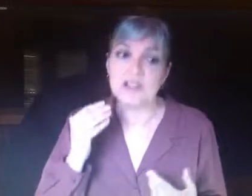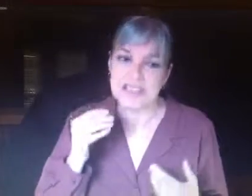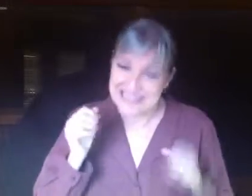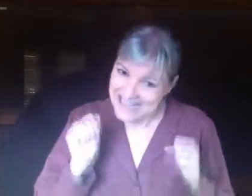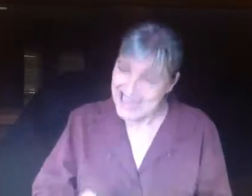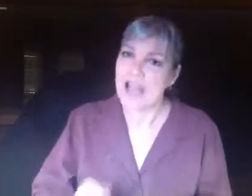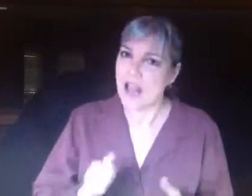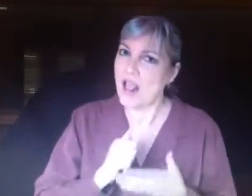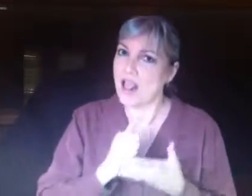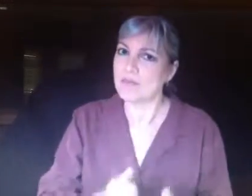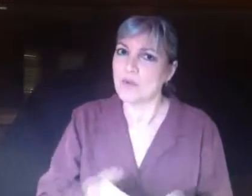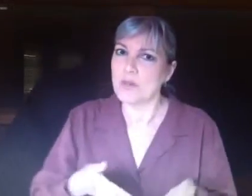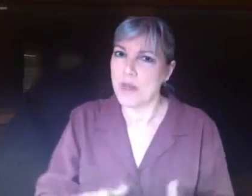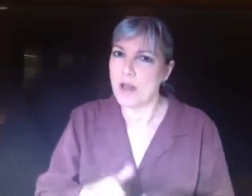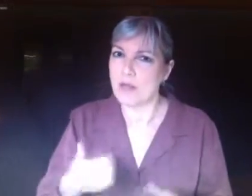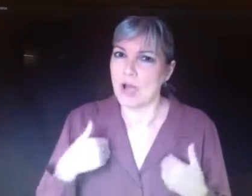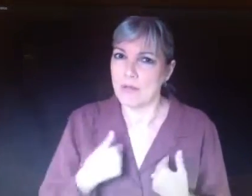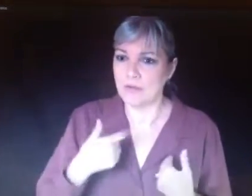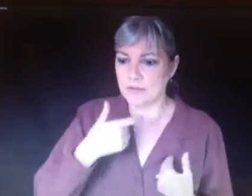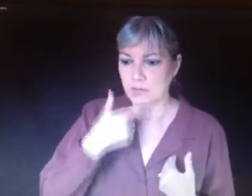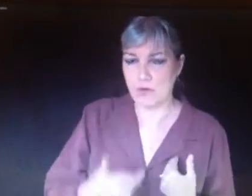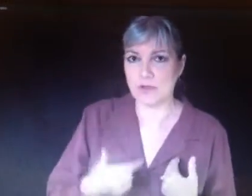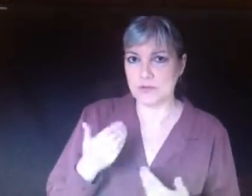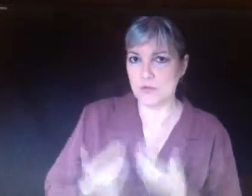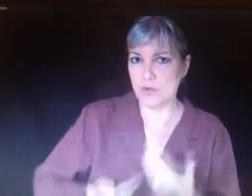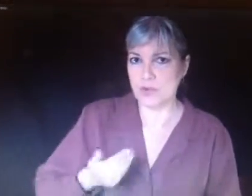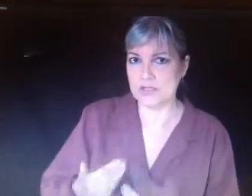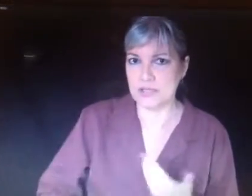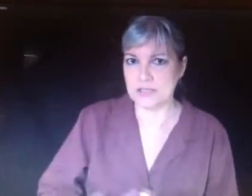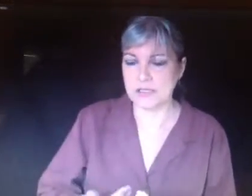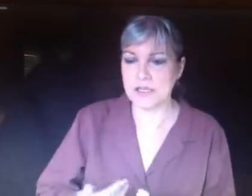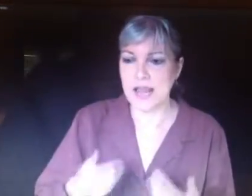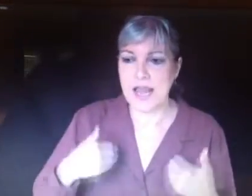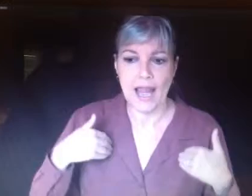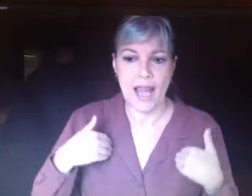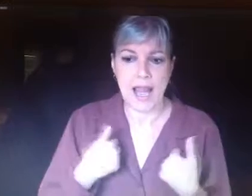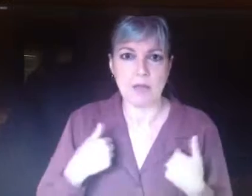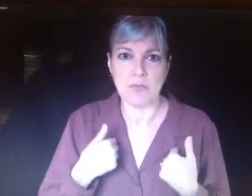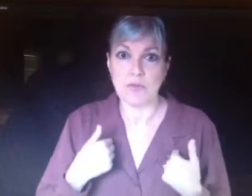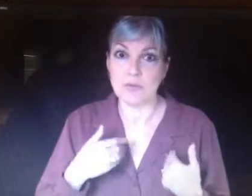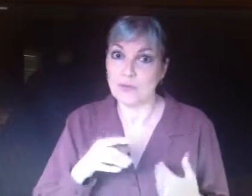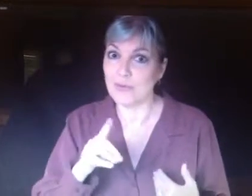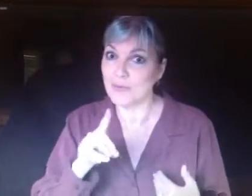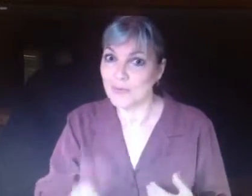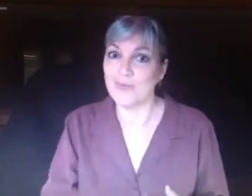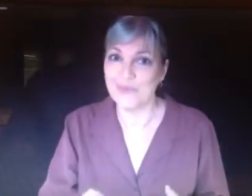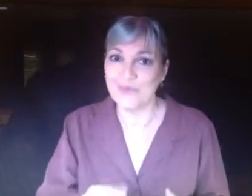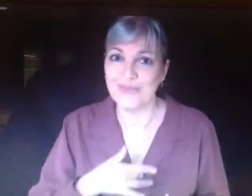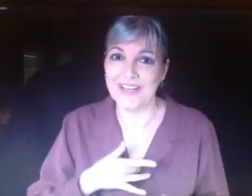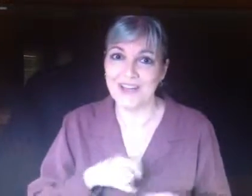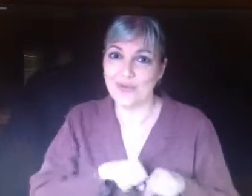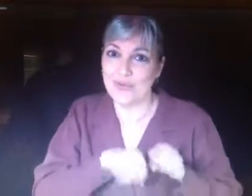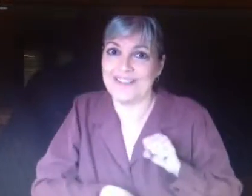And I think a good idea to do is if you have other animals at your house, it's a good idea to bring them along so that way they